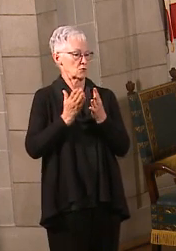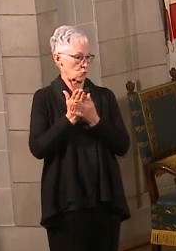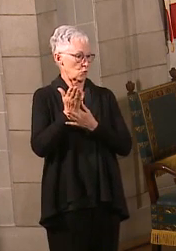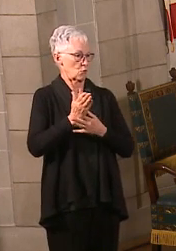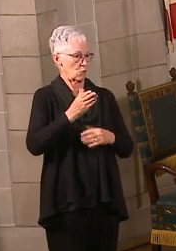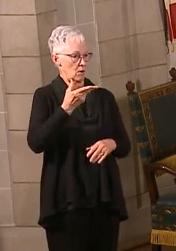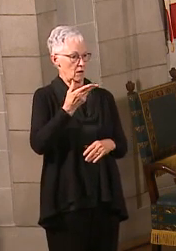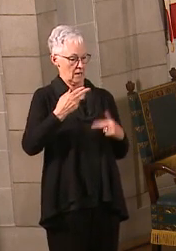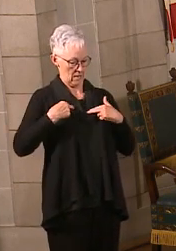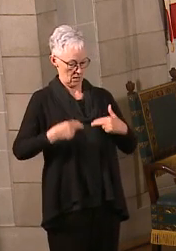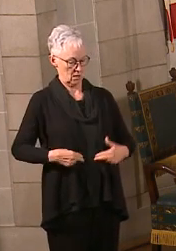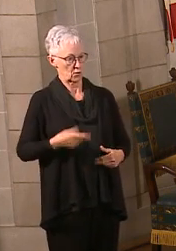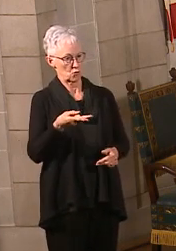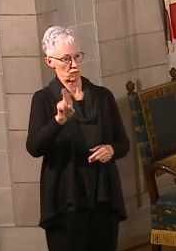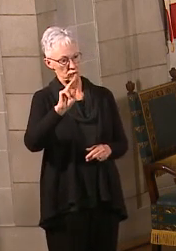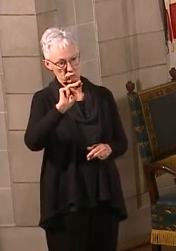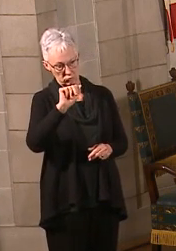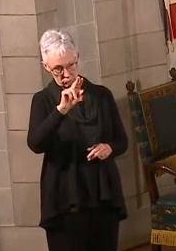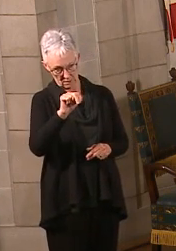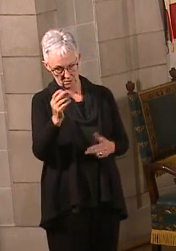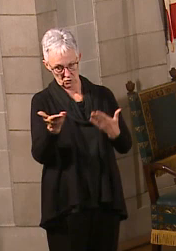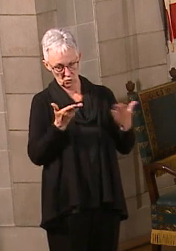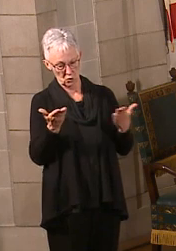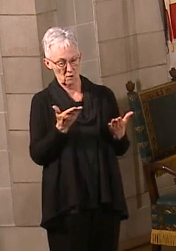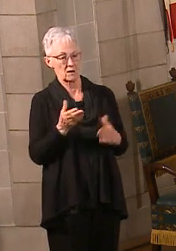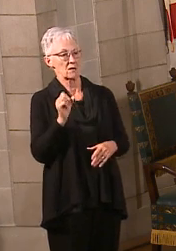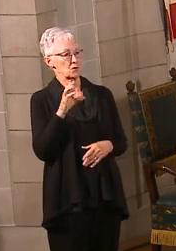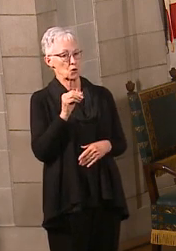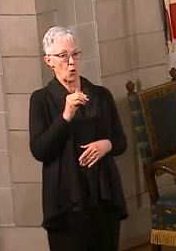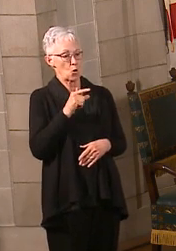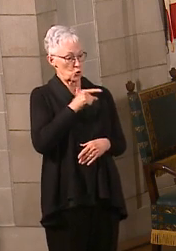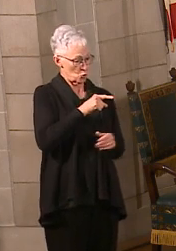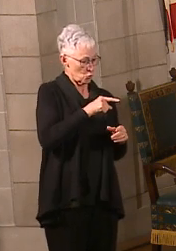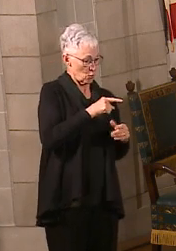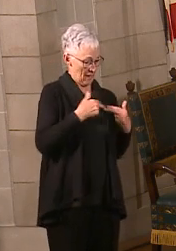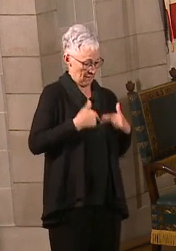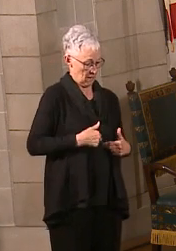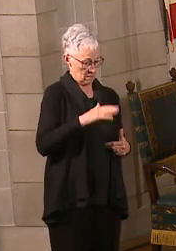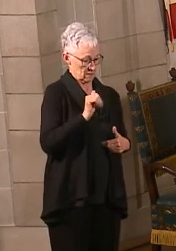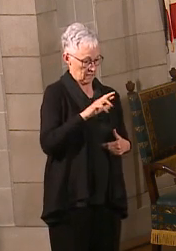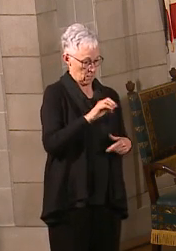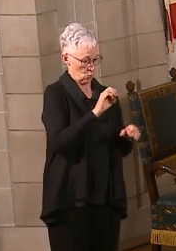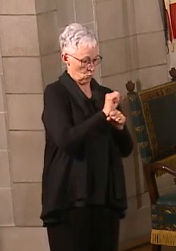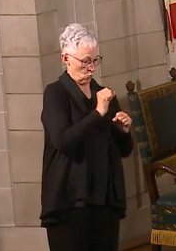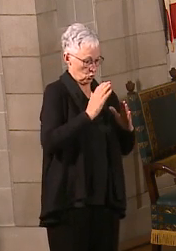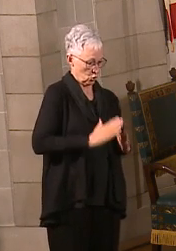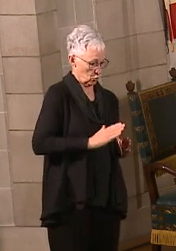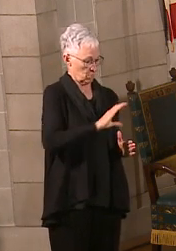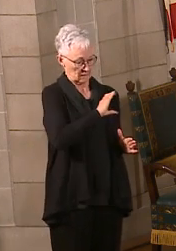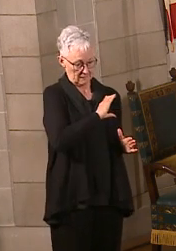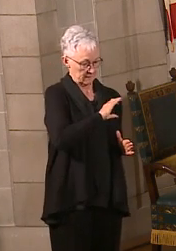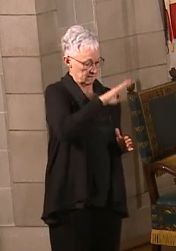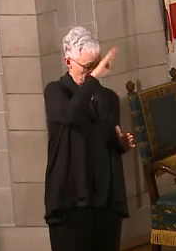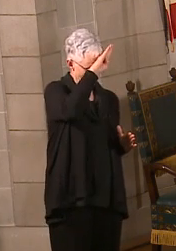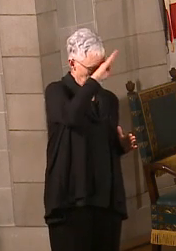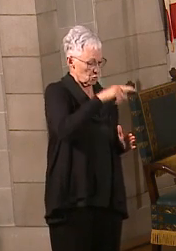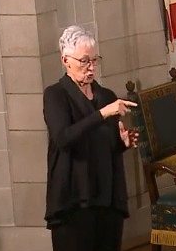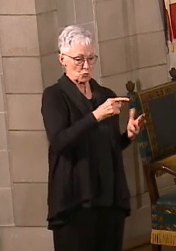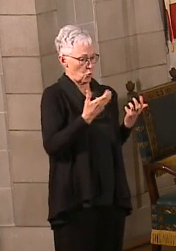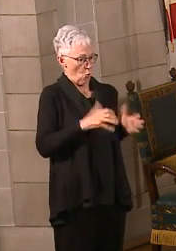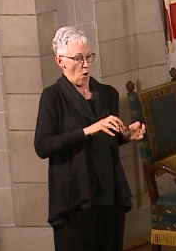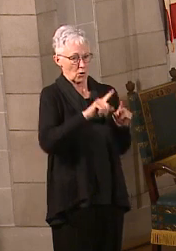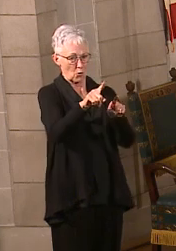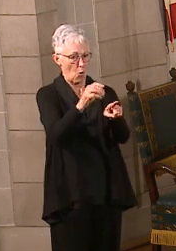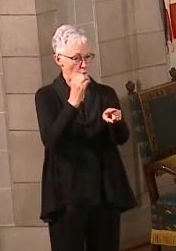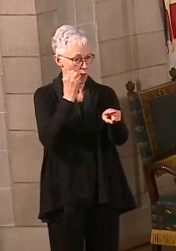that hotel room because somebody in your family's sick and you don't want to go home and you don't want to pick up the virus and expose people at work to it, this is an opportunity